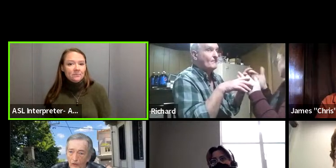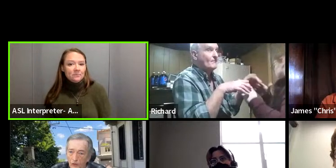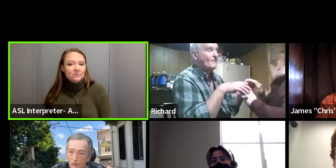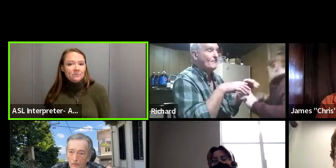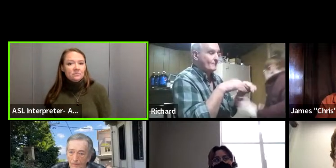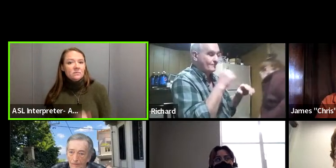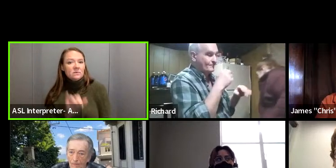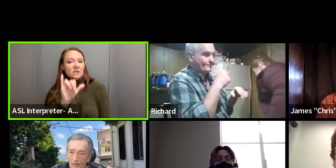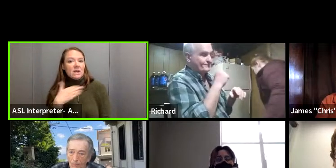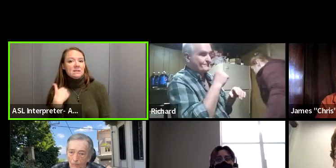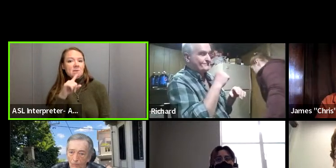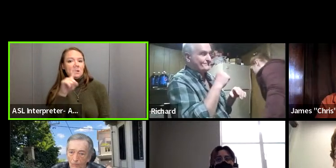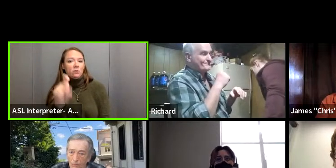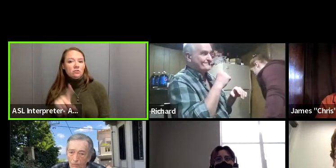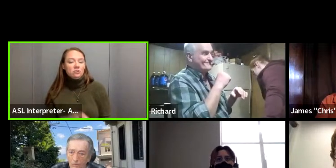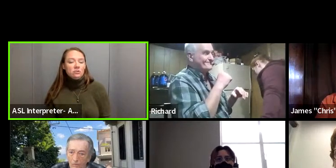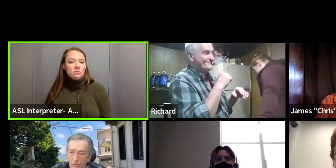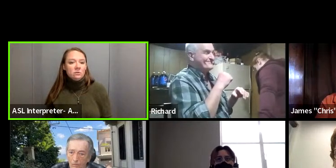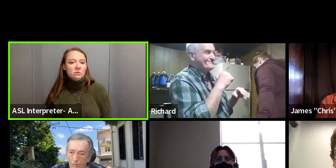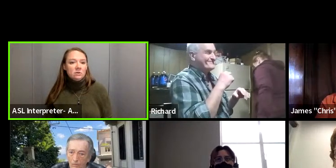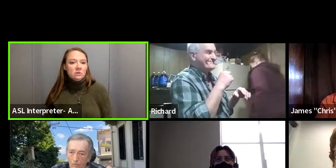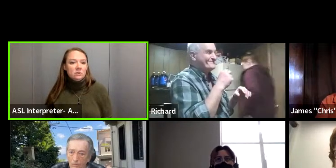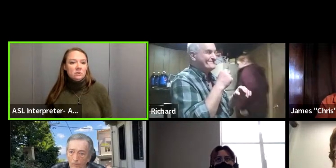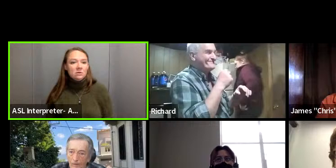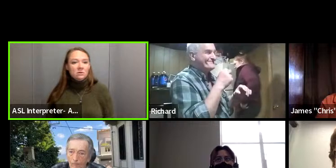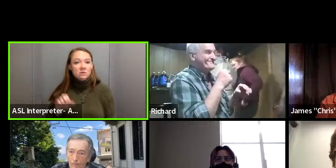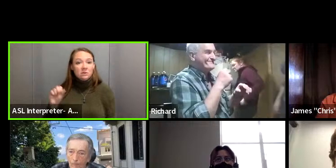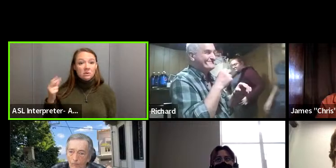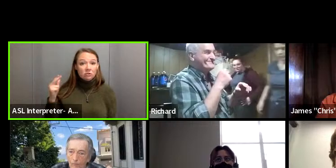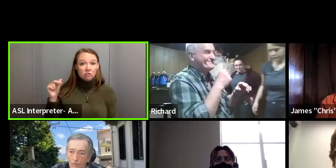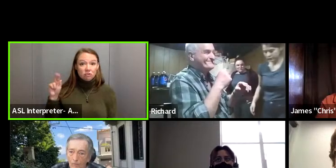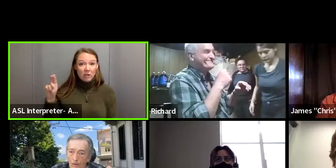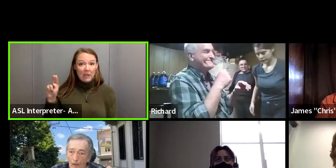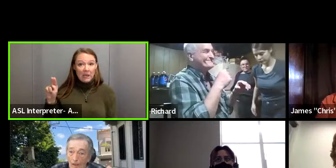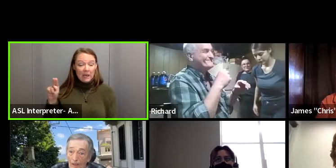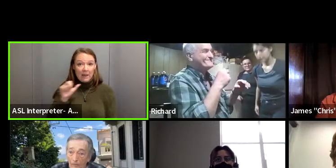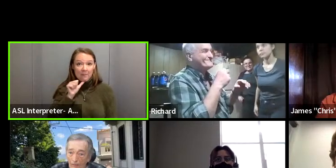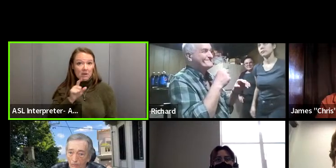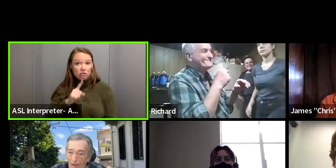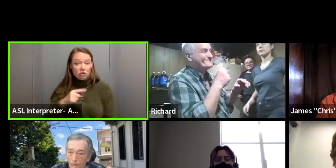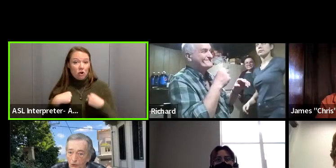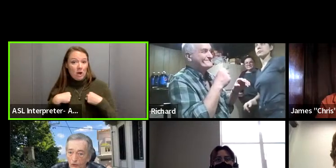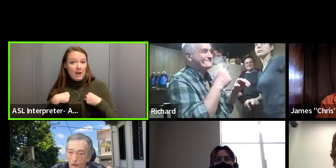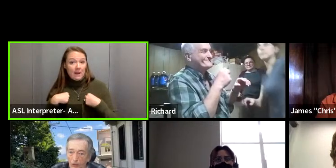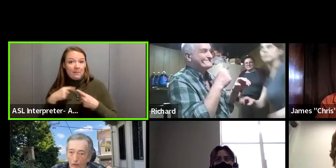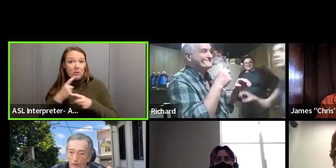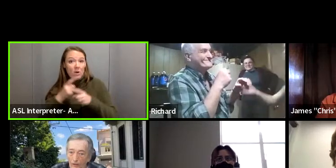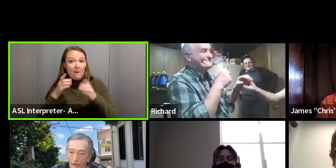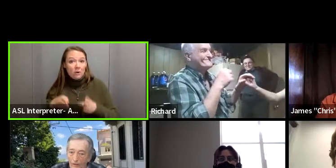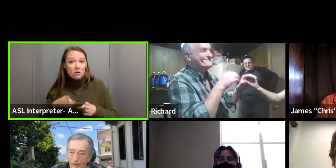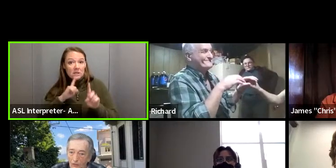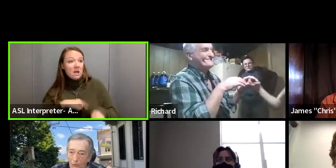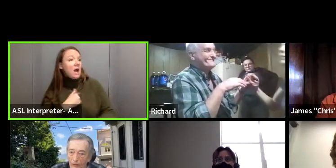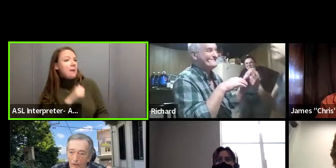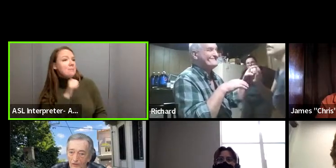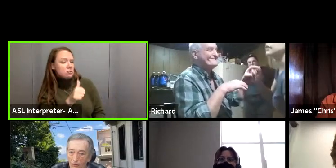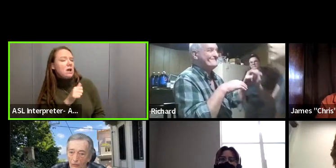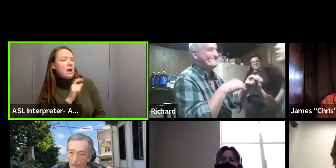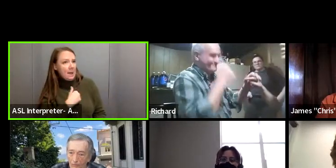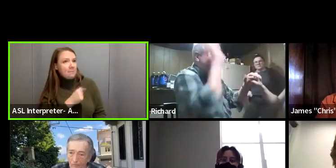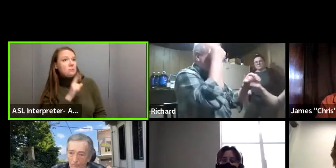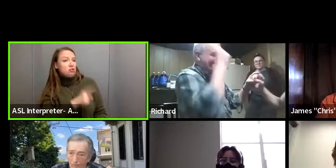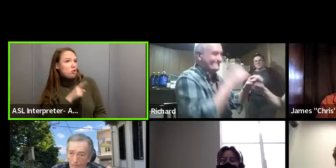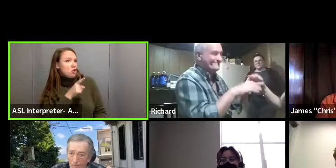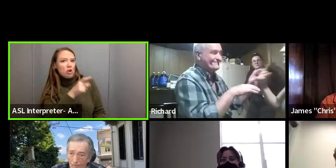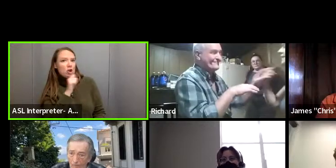That's my question. I'm not sure that I'm the person to be answering that, sir. I'm sure you're not. That's why I asked